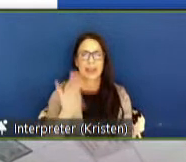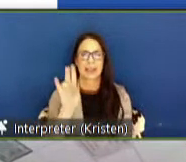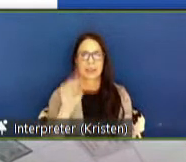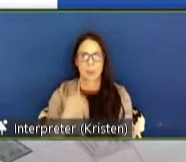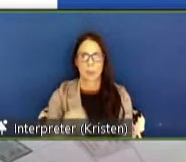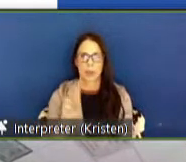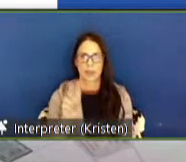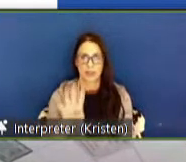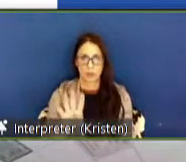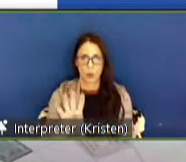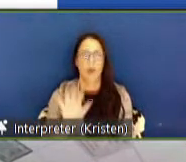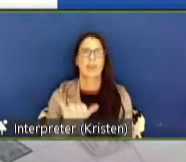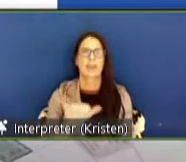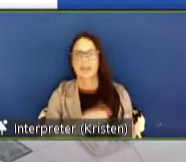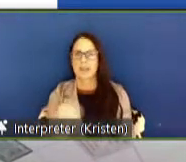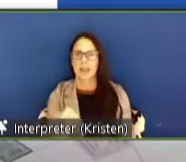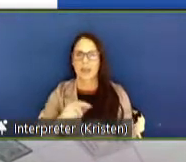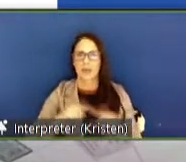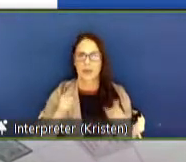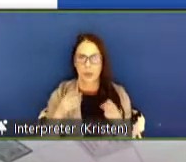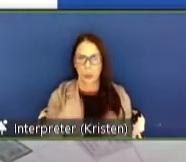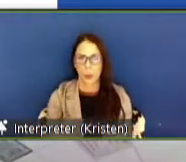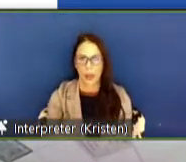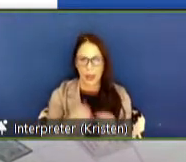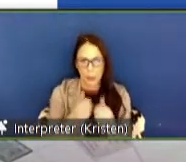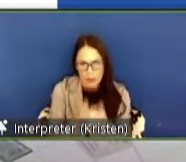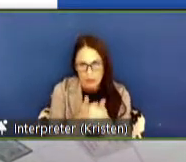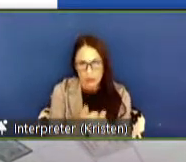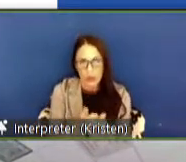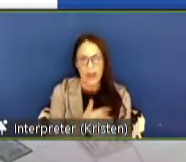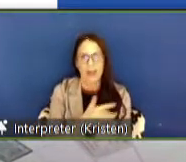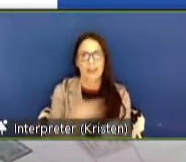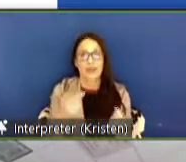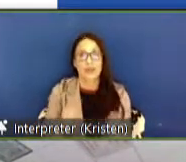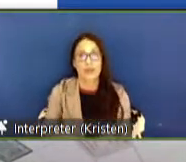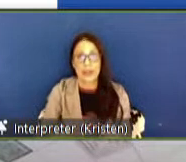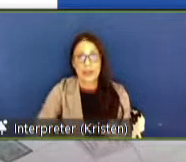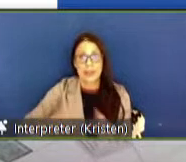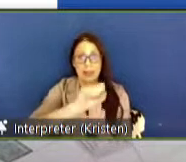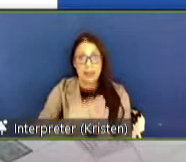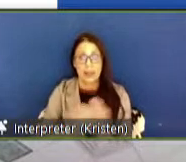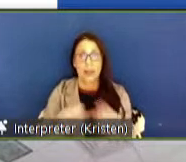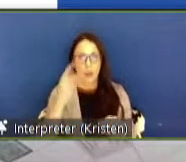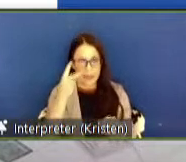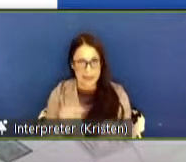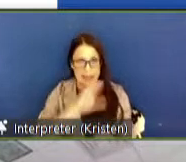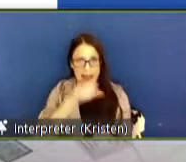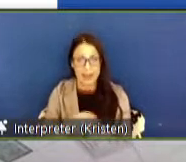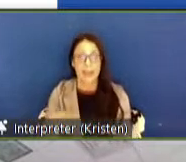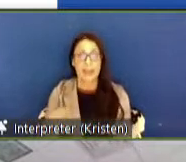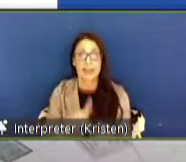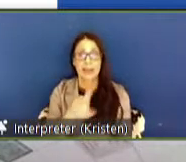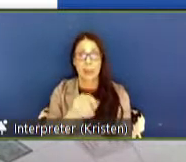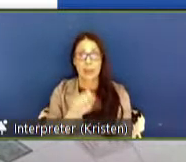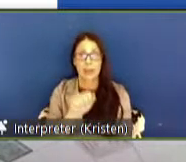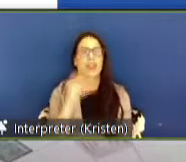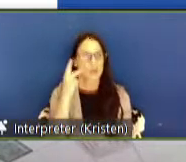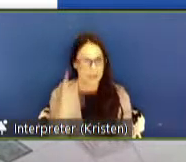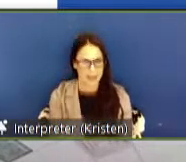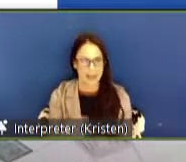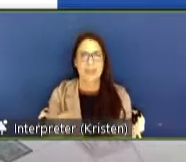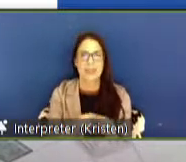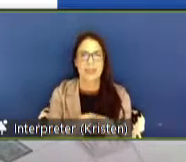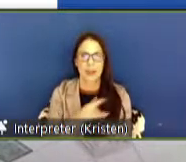7.64. This is another way for us to track trends in the state. So you can see in this same data that we see a very similar trend where